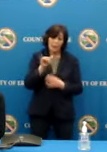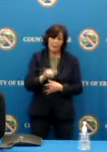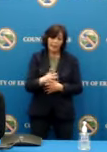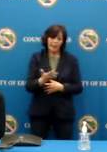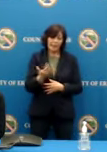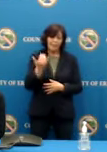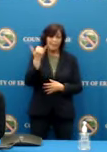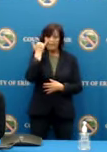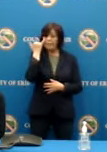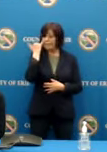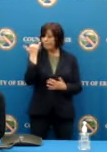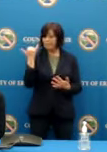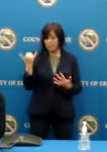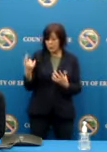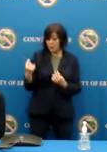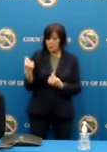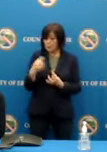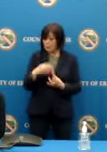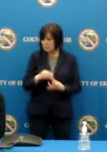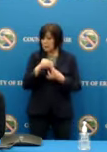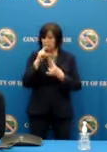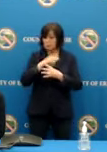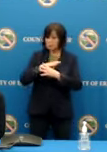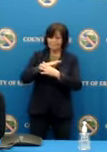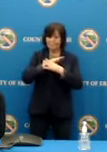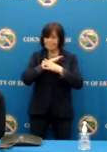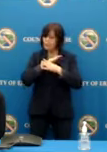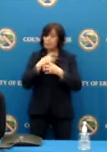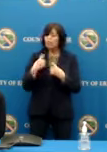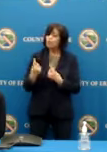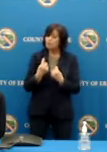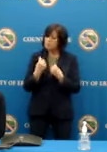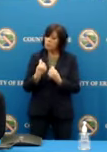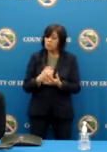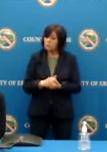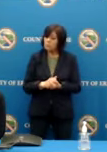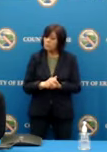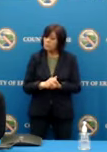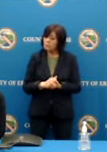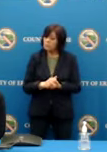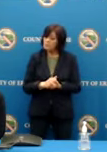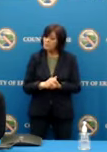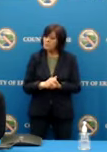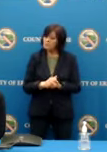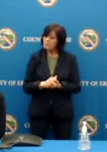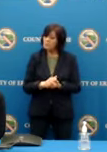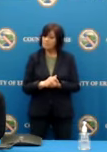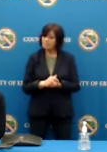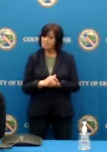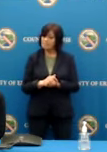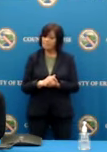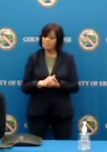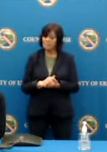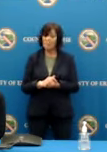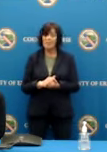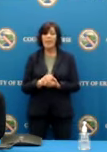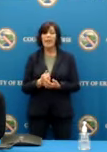if any special measures or anything has been put in place.